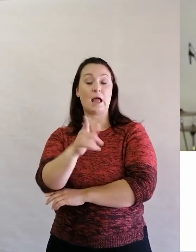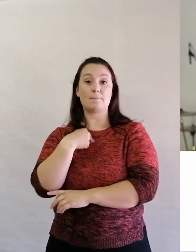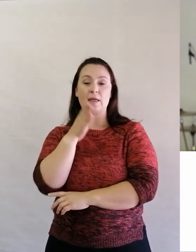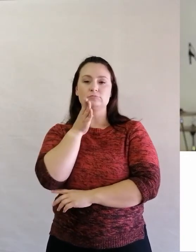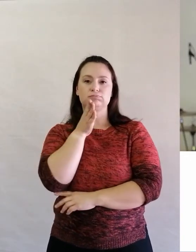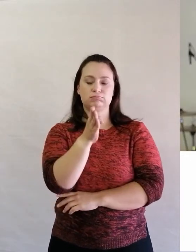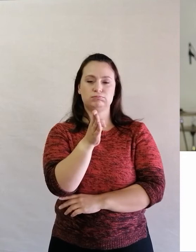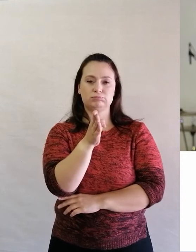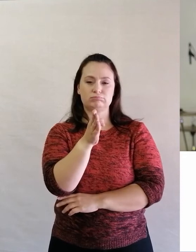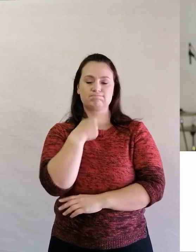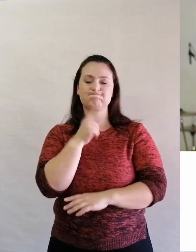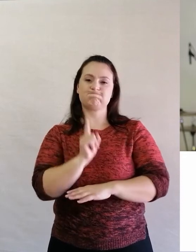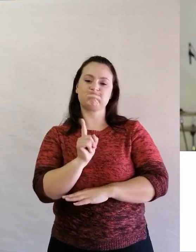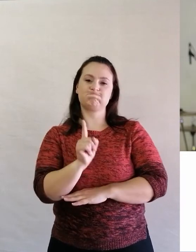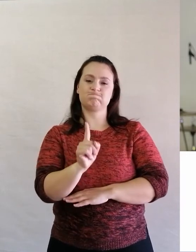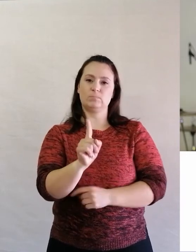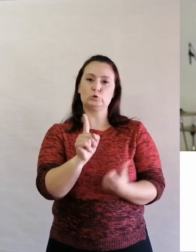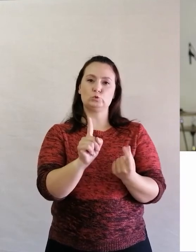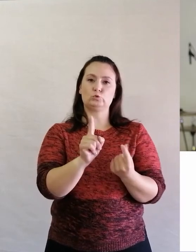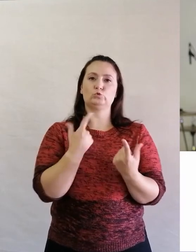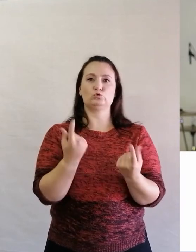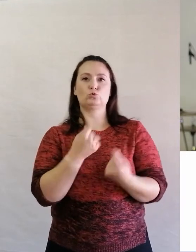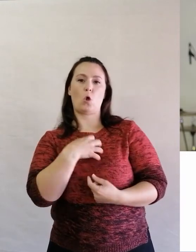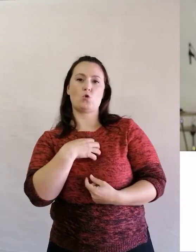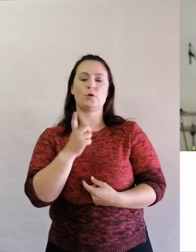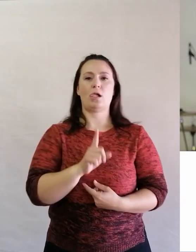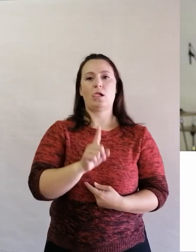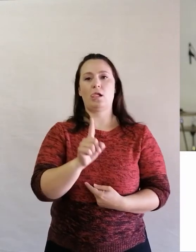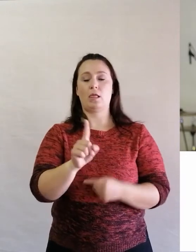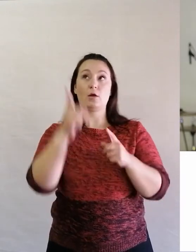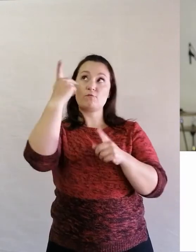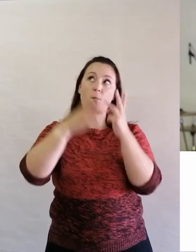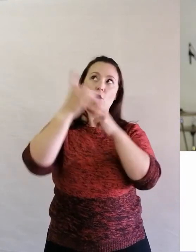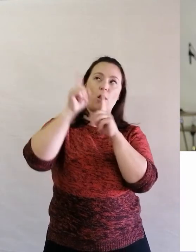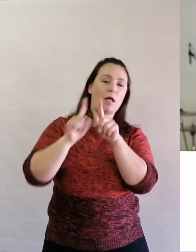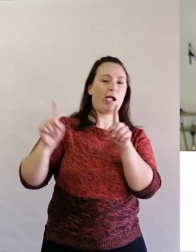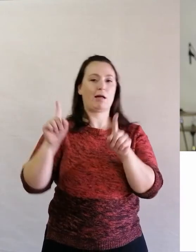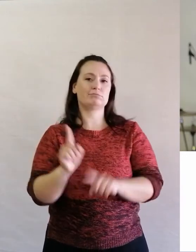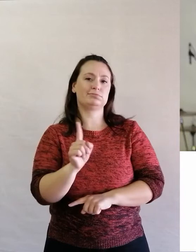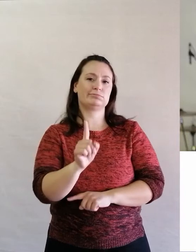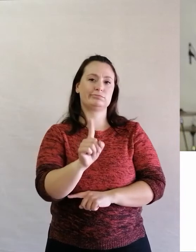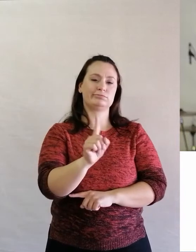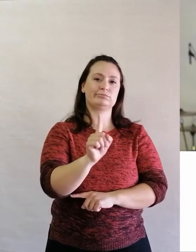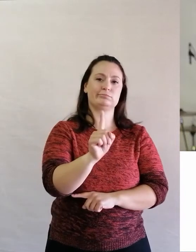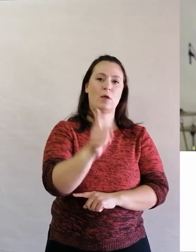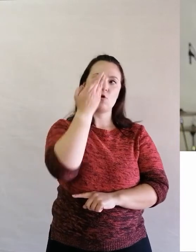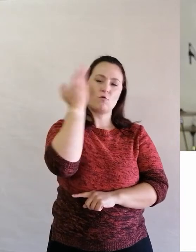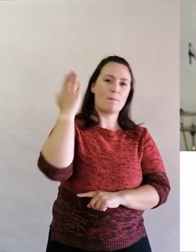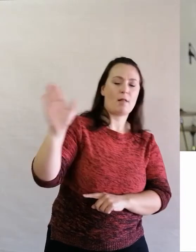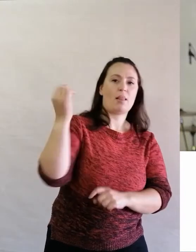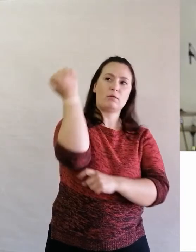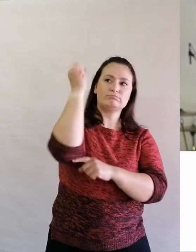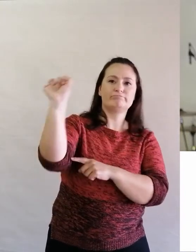going on a road, doing my own thing, away from God, rebelling against God. It doesn't matter whether you